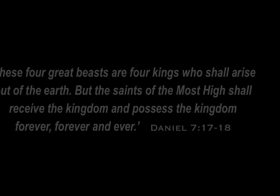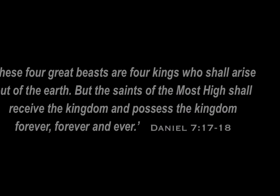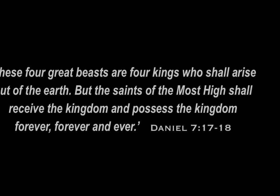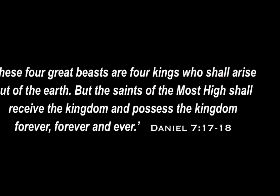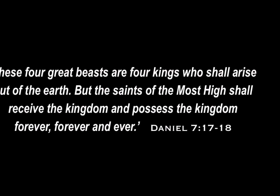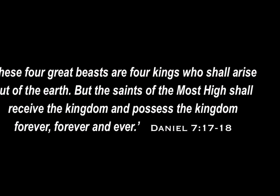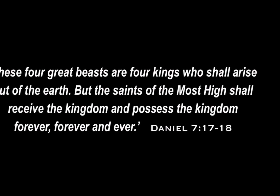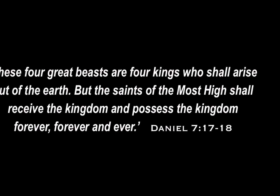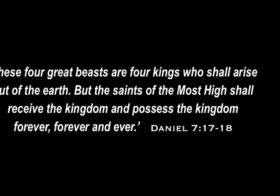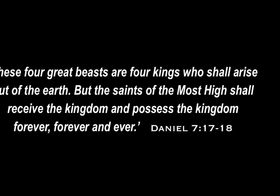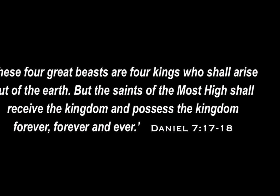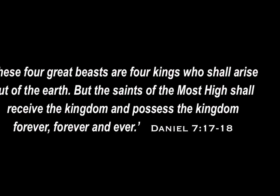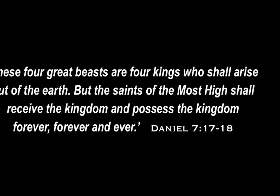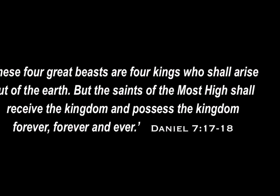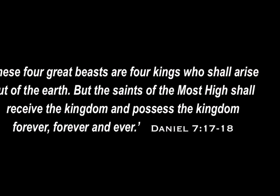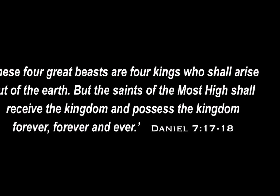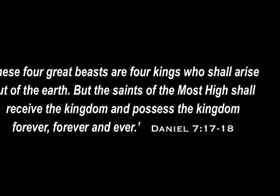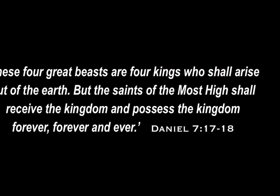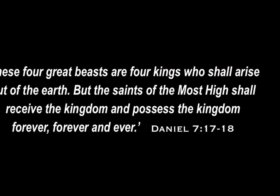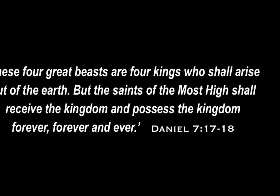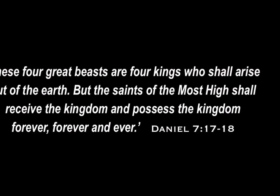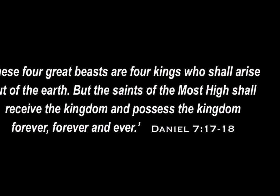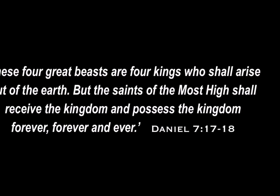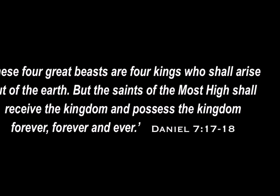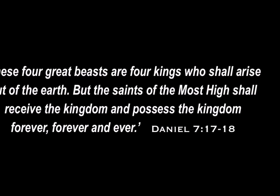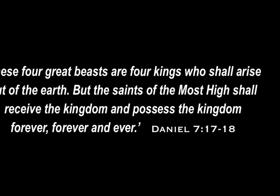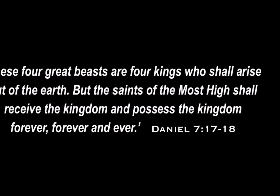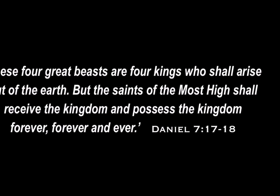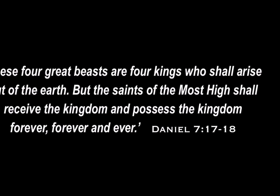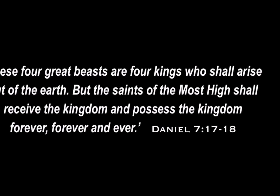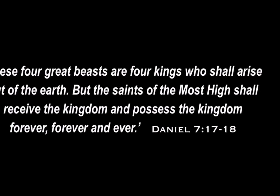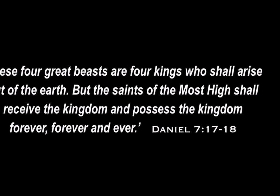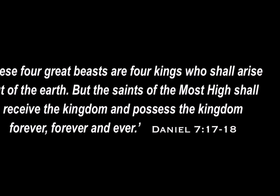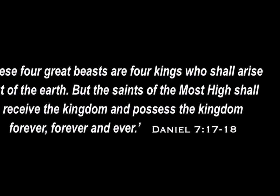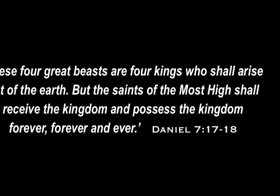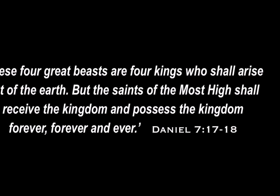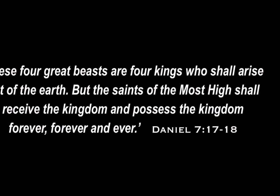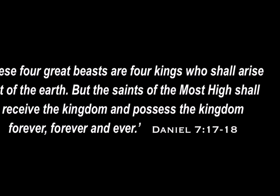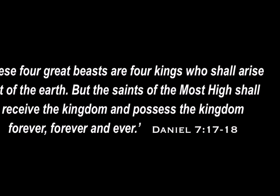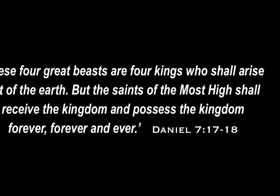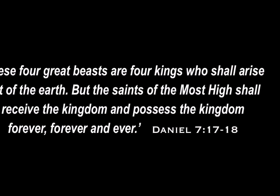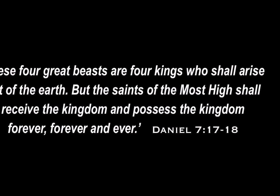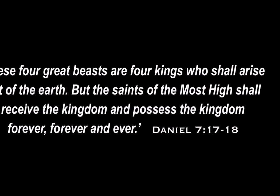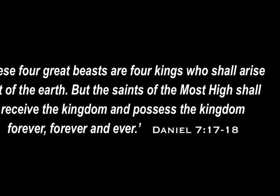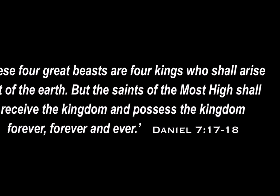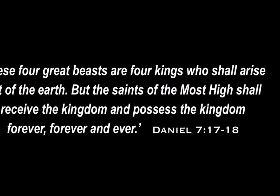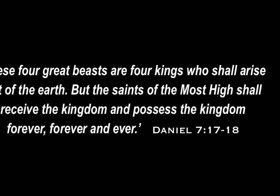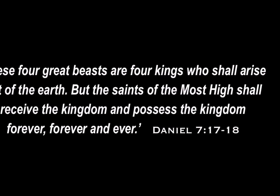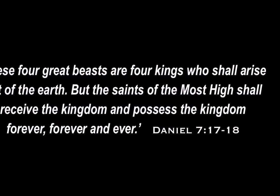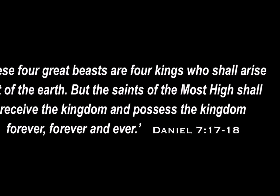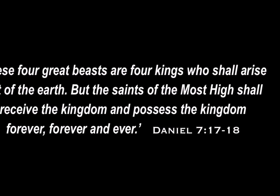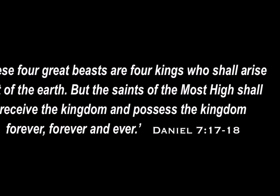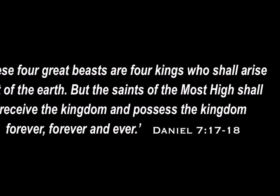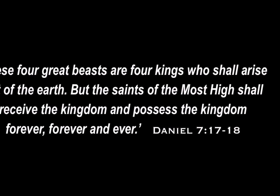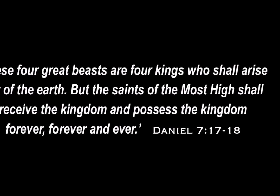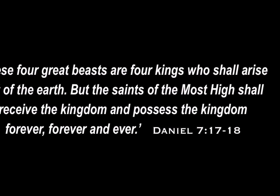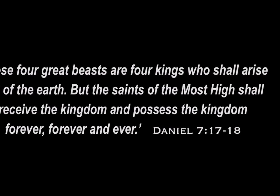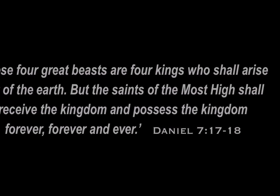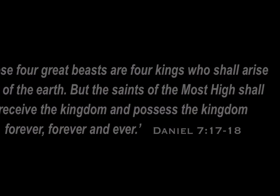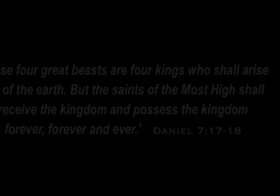finished. These four great beasts are four kings who shall rise out of the earth. But the saints of the Most High shall receive the kingdom and possess the